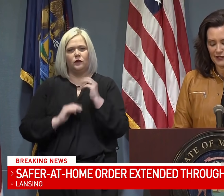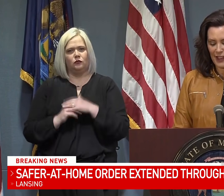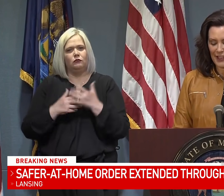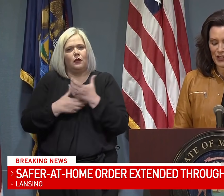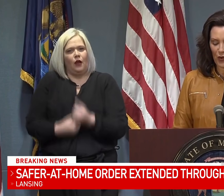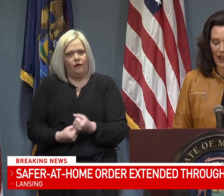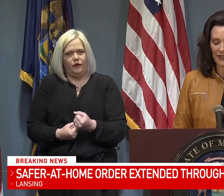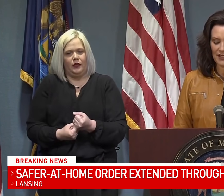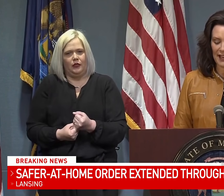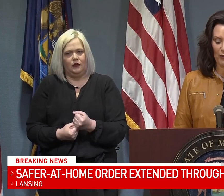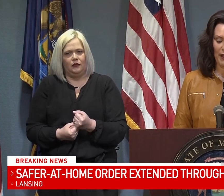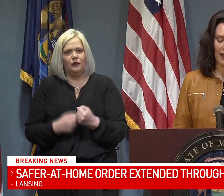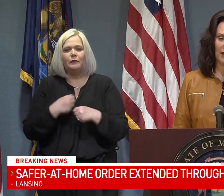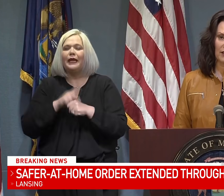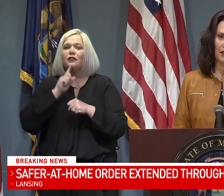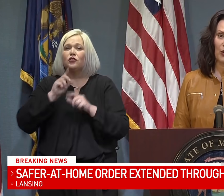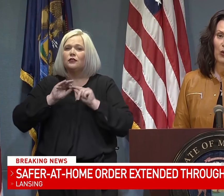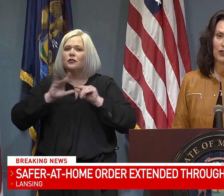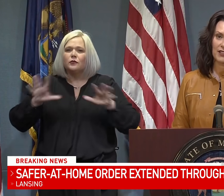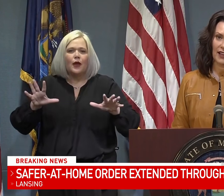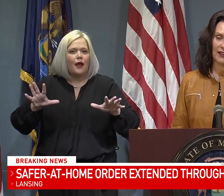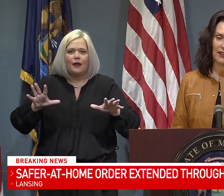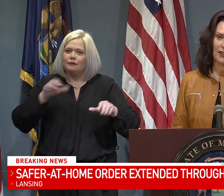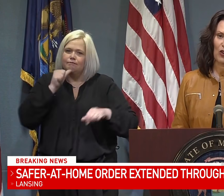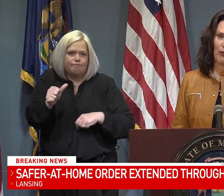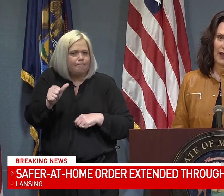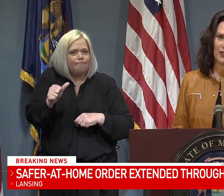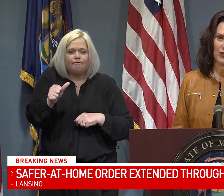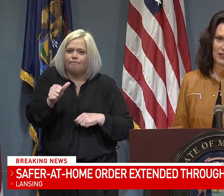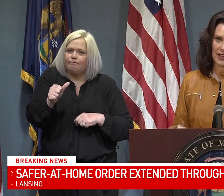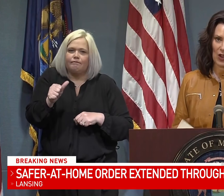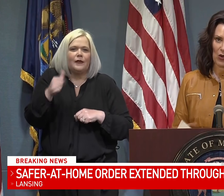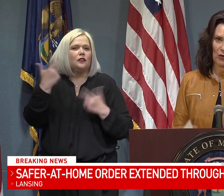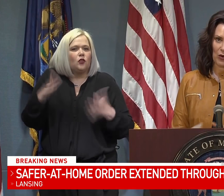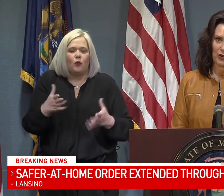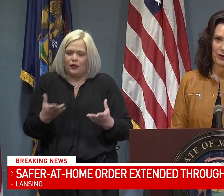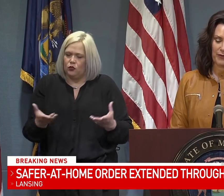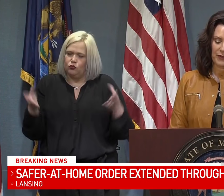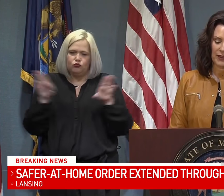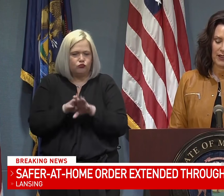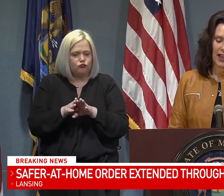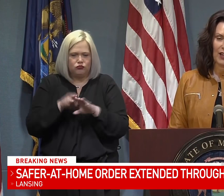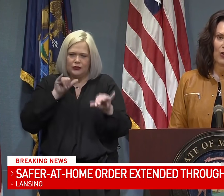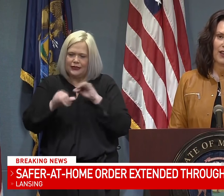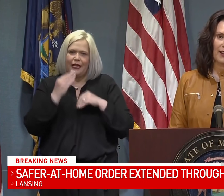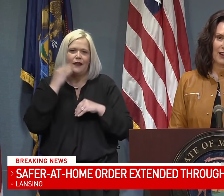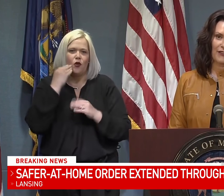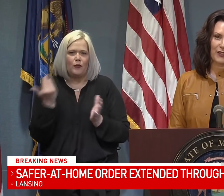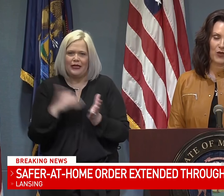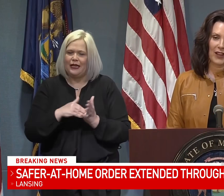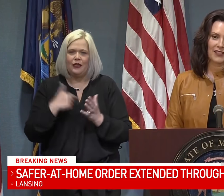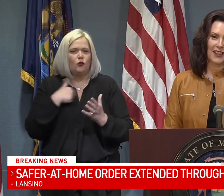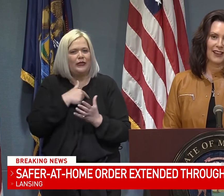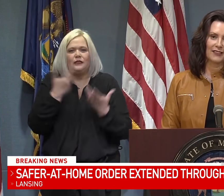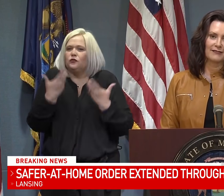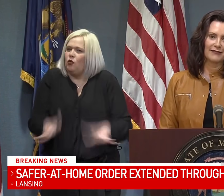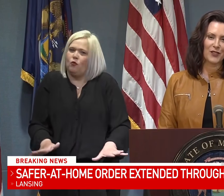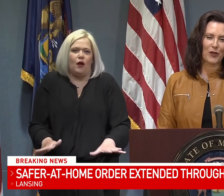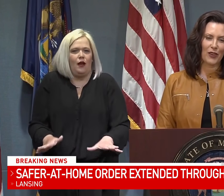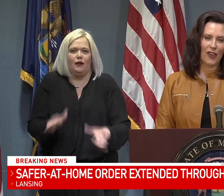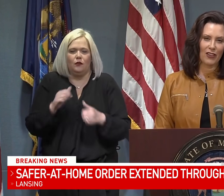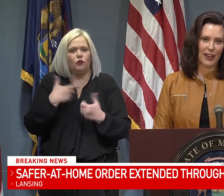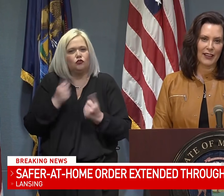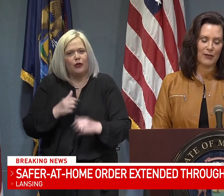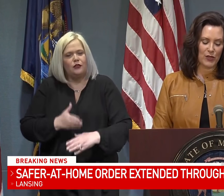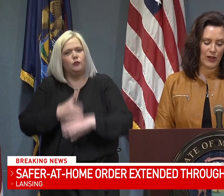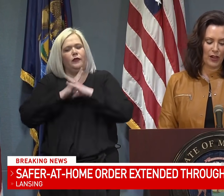spread and don't have to dial back, or worse yet, go back to a stay-home order. I know that none of us wants that, so